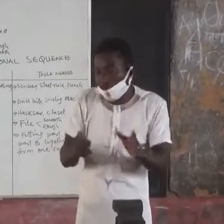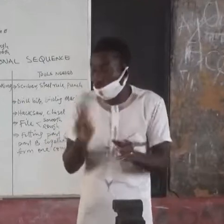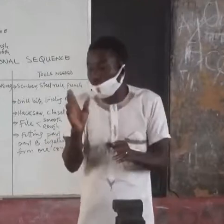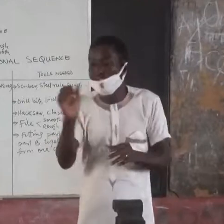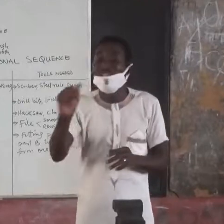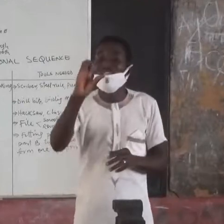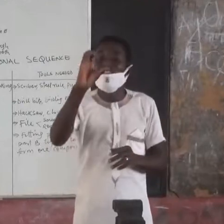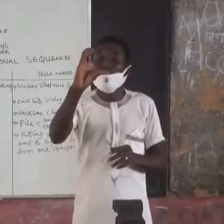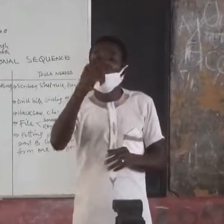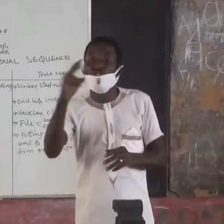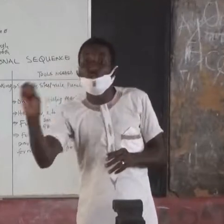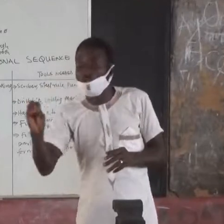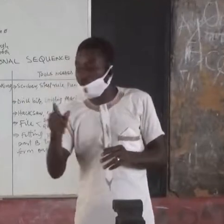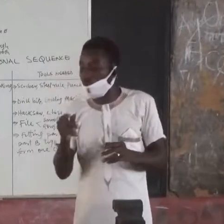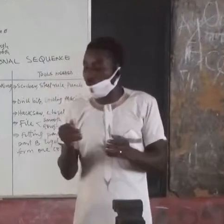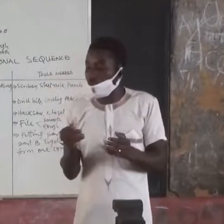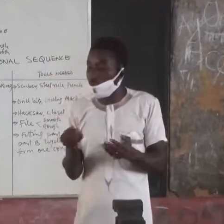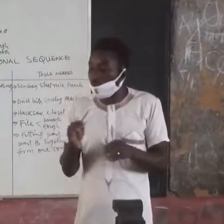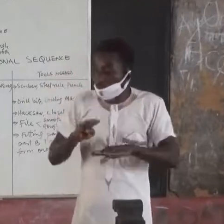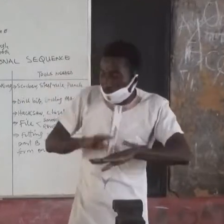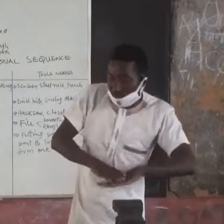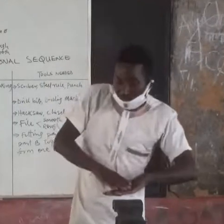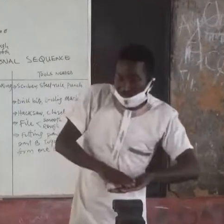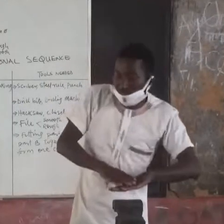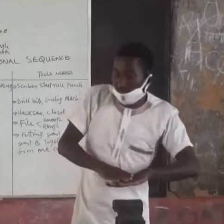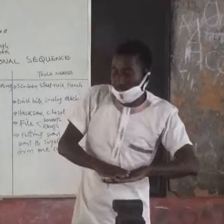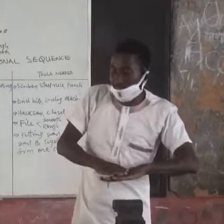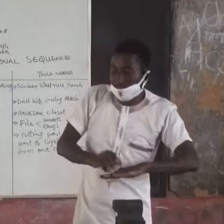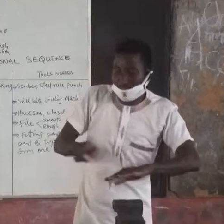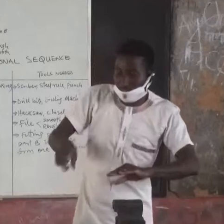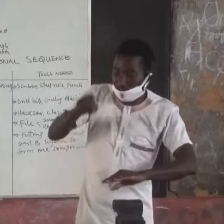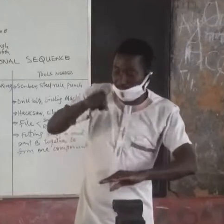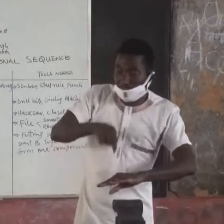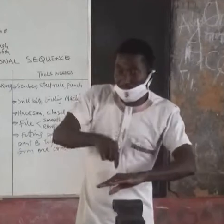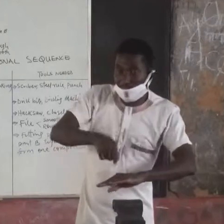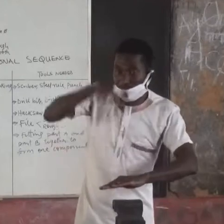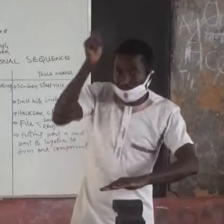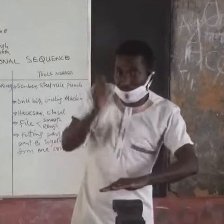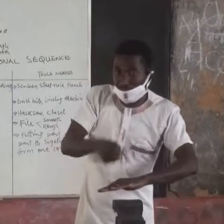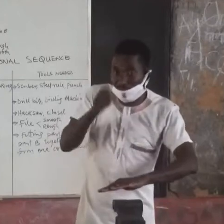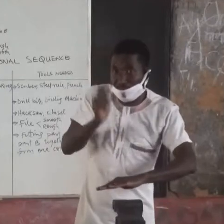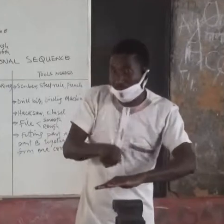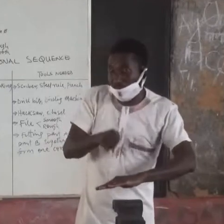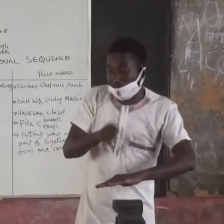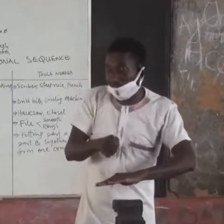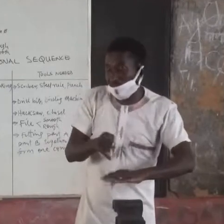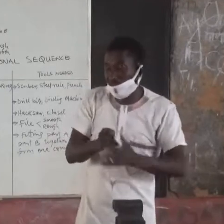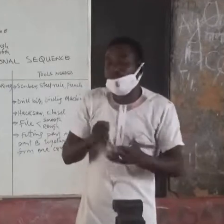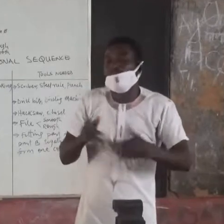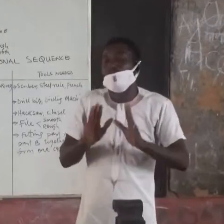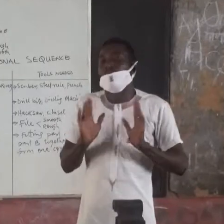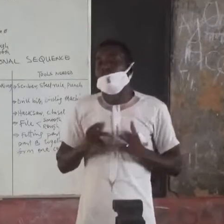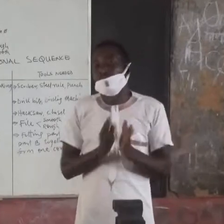not a saw. By using a chisel you want to cut, you place the metal on, you have the chisel and the hammer, you strike, then it